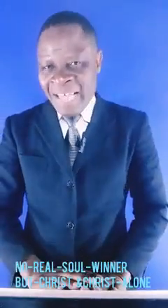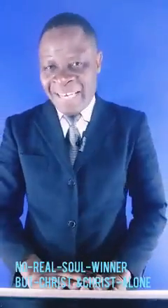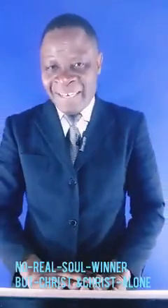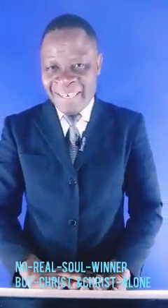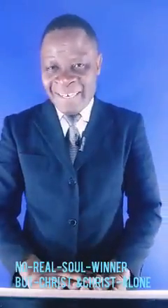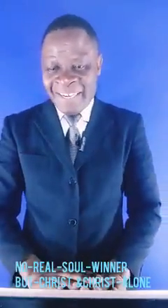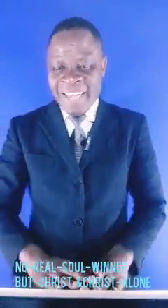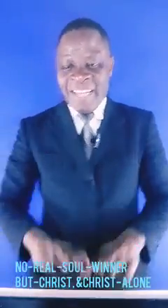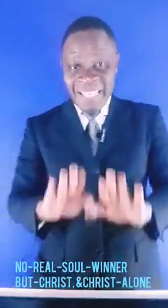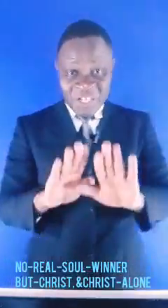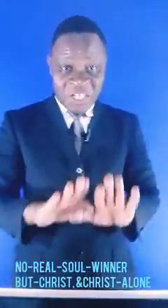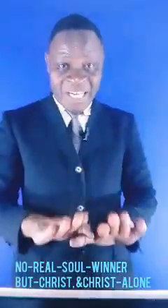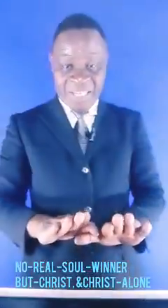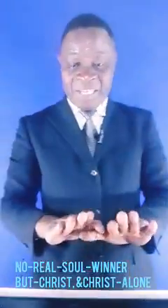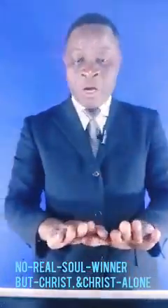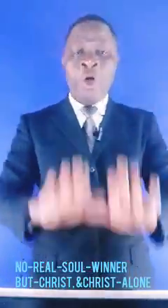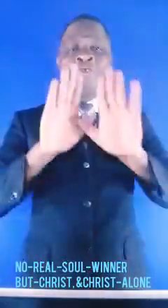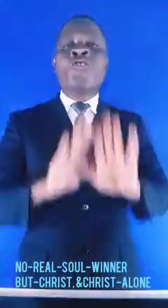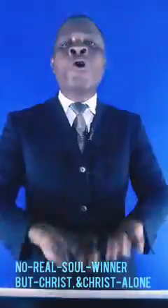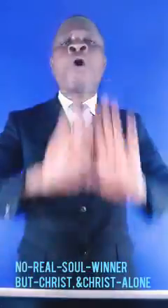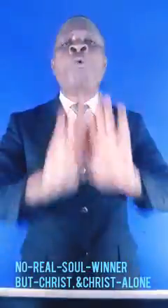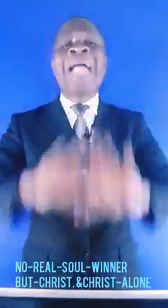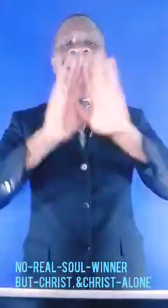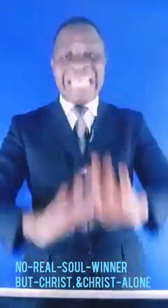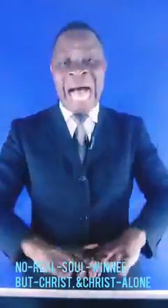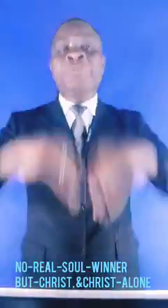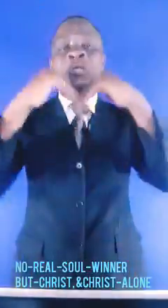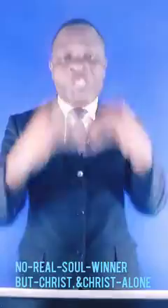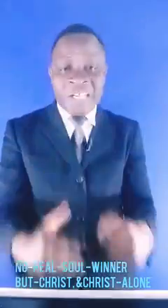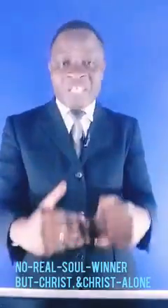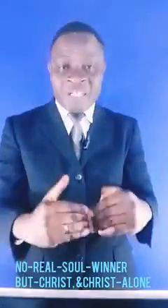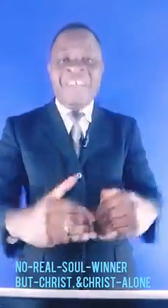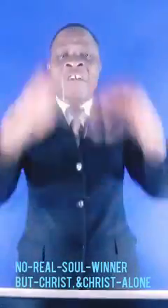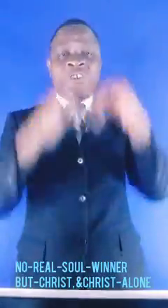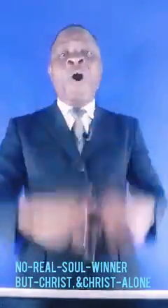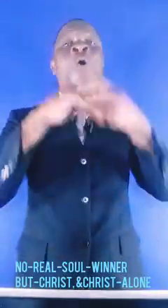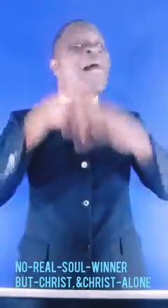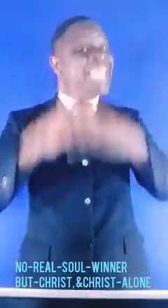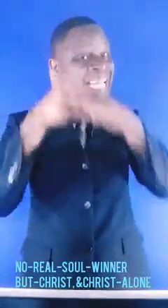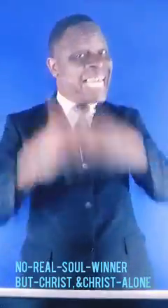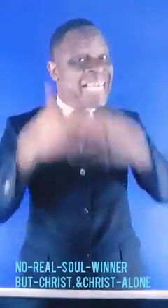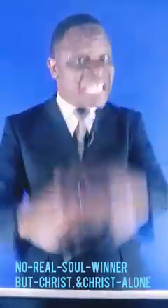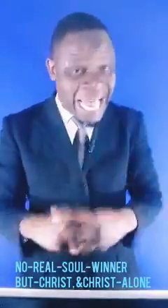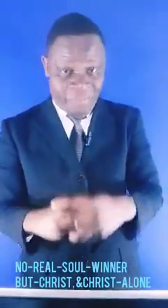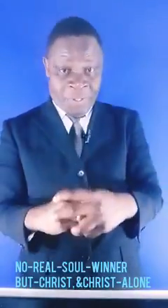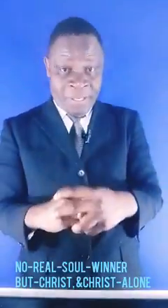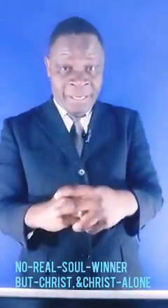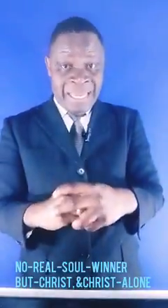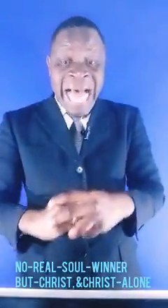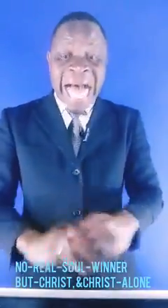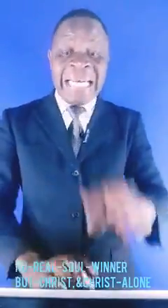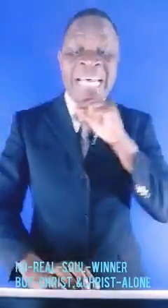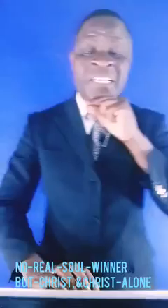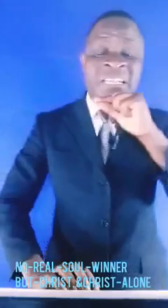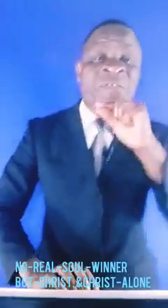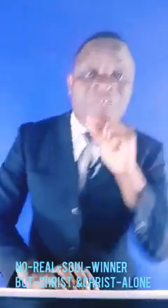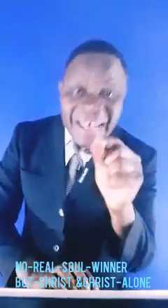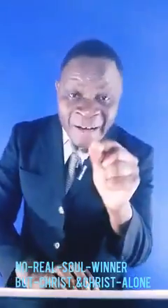that? This is Jesus. No one can come to Jesus. No one can get saved unless the Father